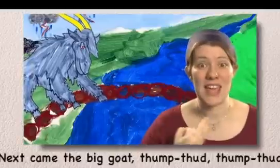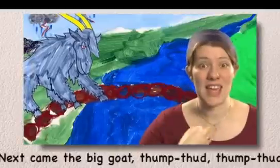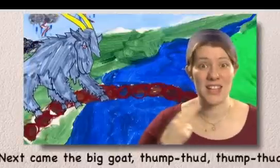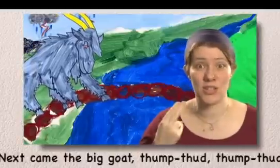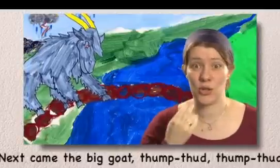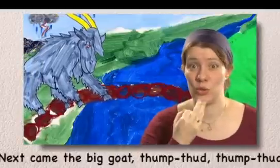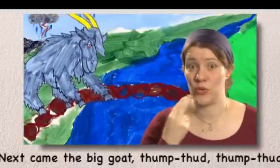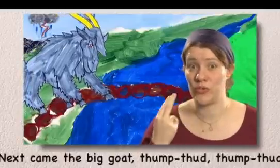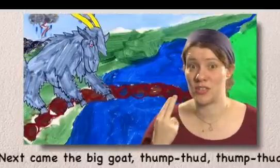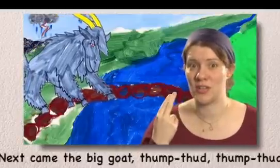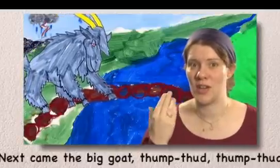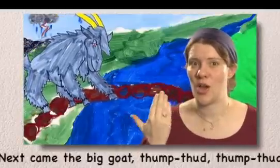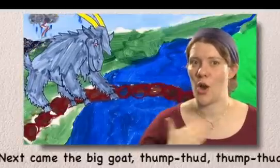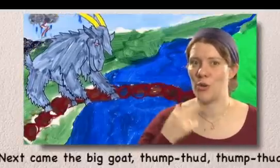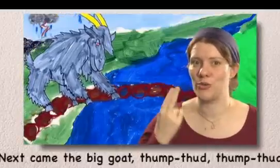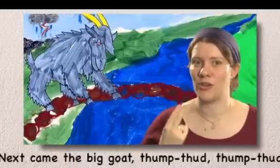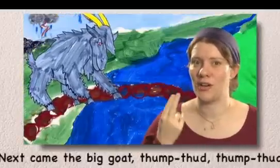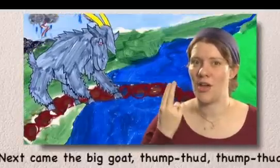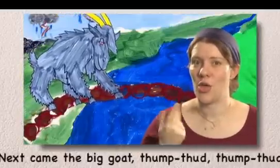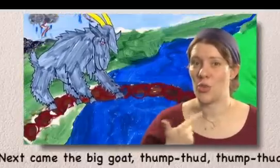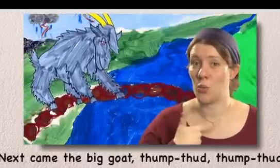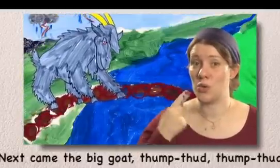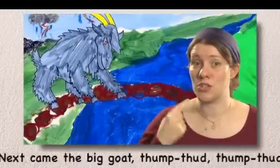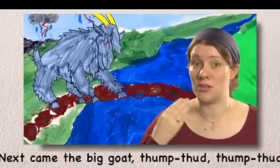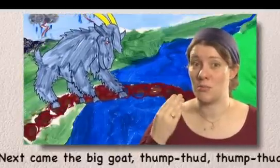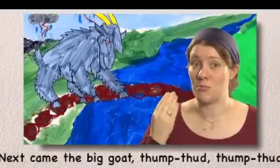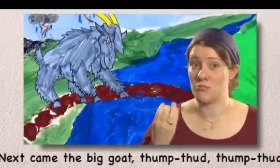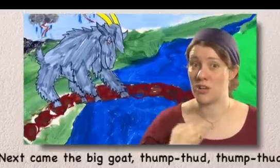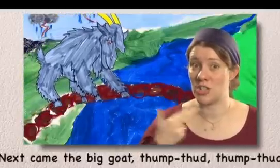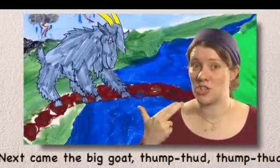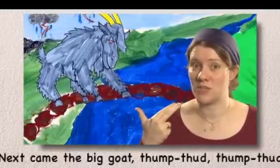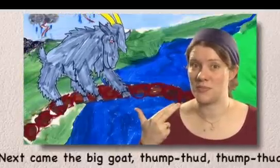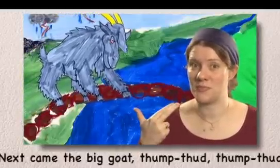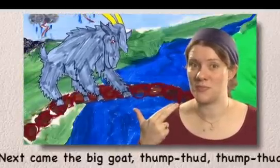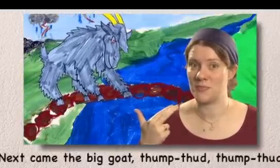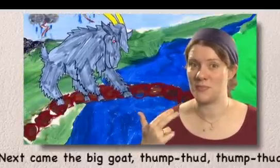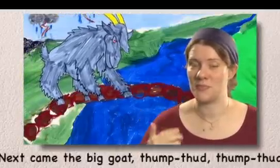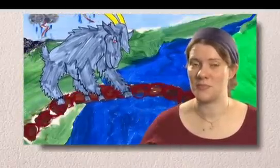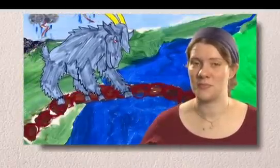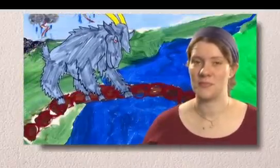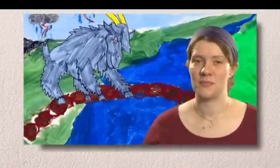went his hooves over the wooden bridge.